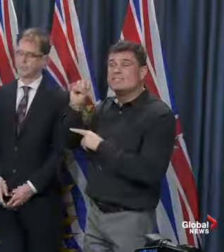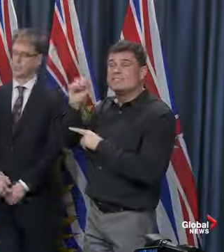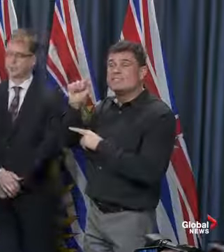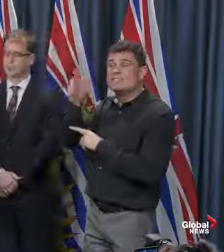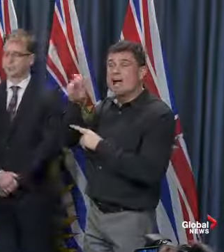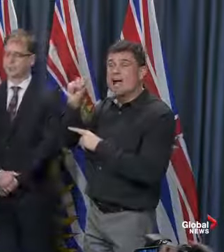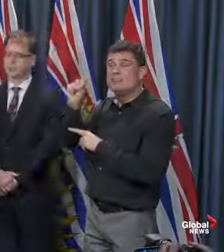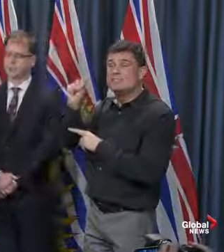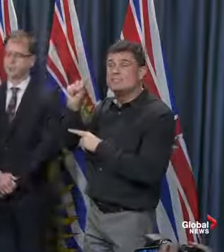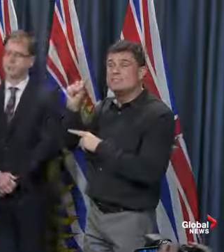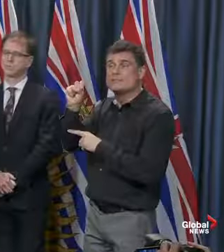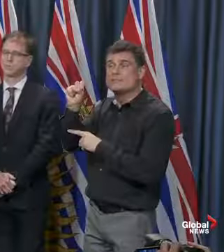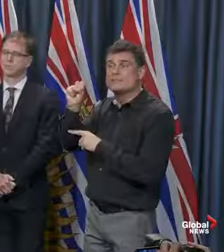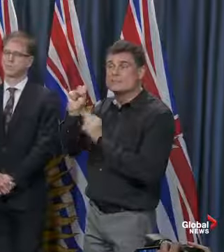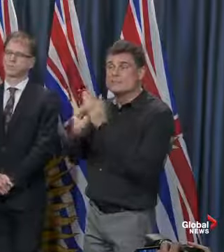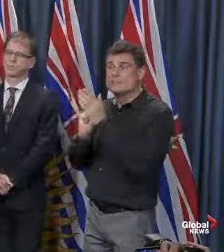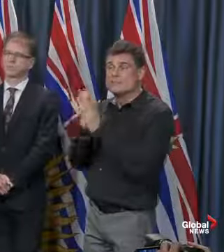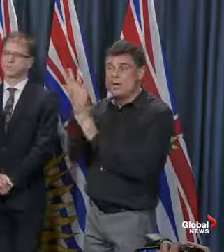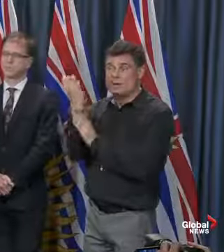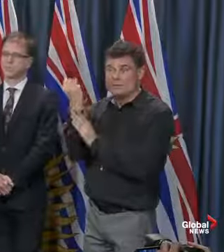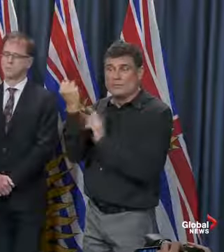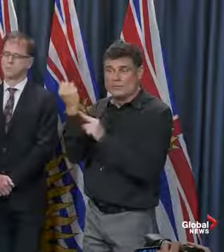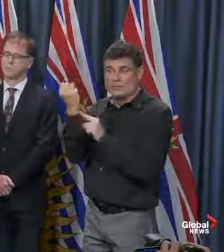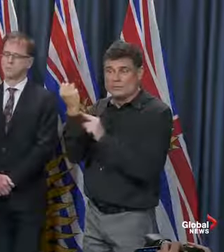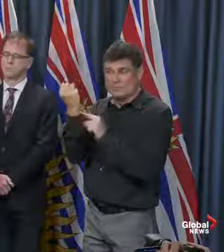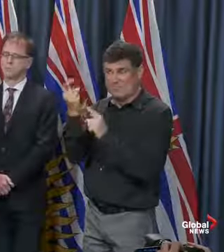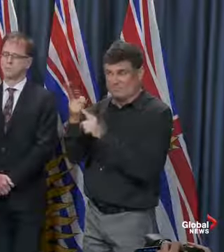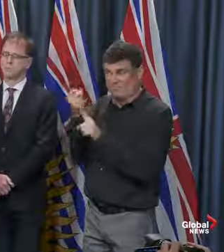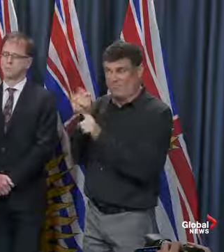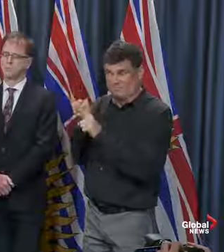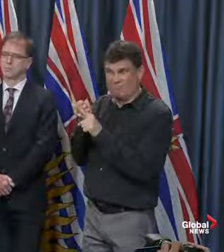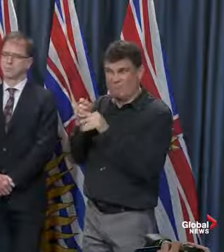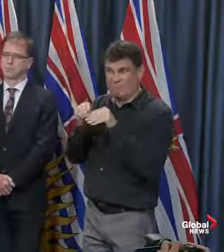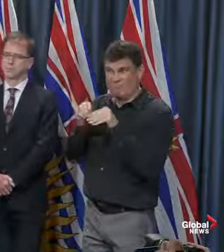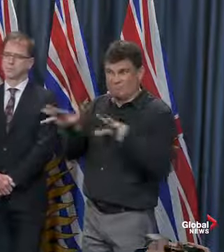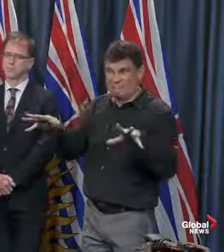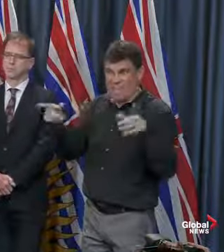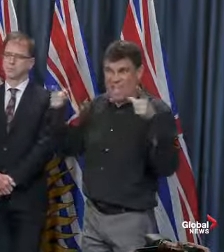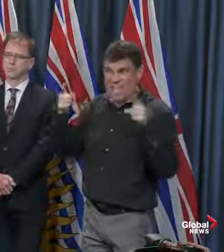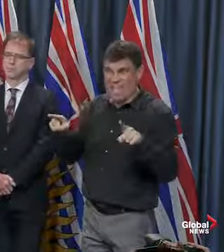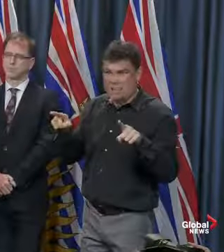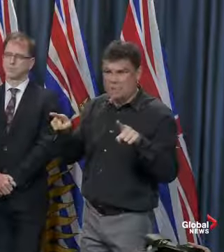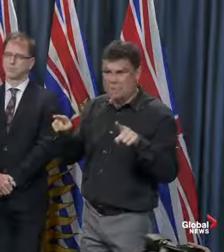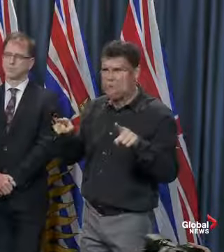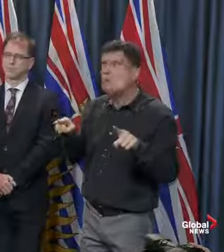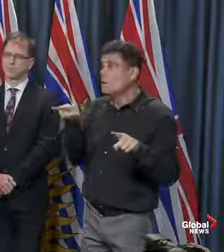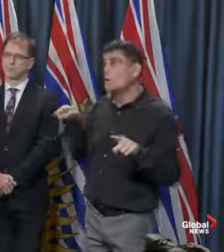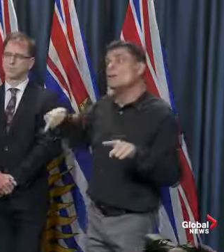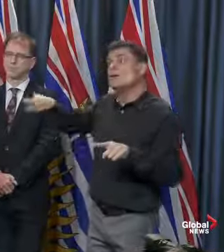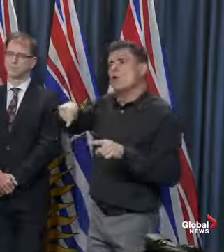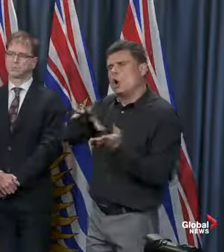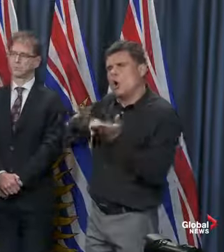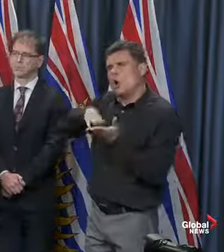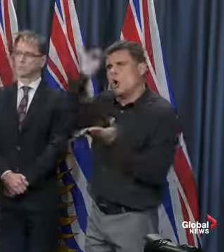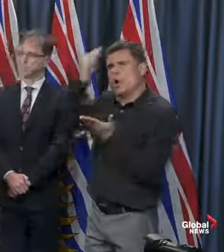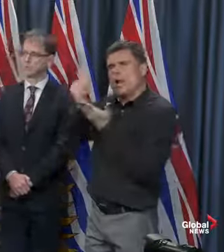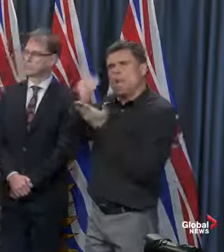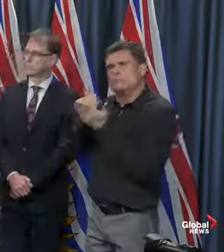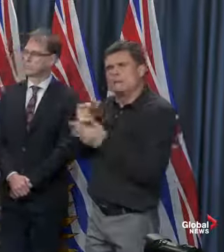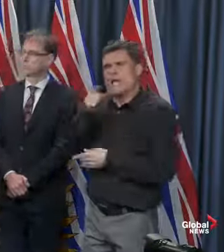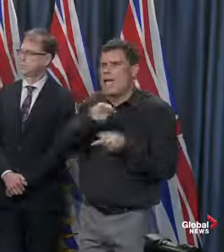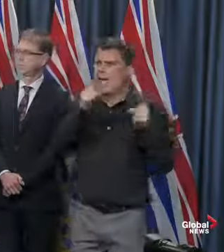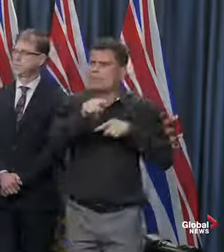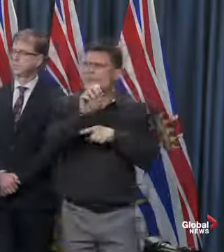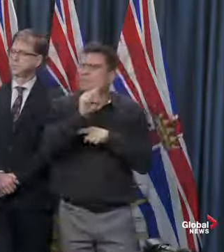health officials learn from that, and are they being implemented in response to the coronavirus outbreak?